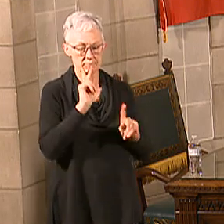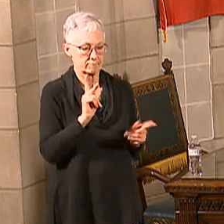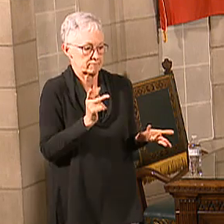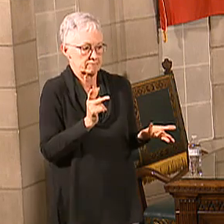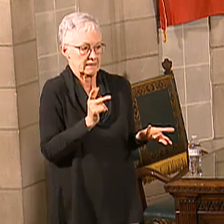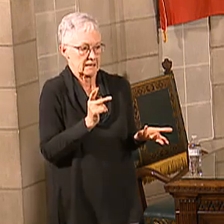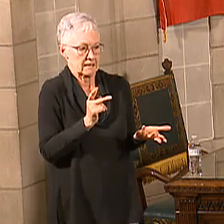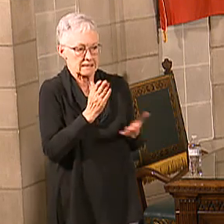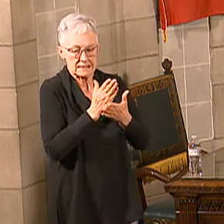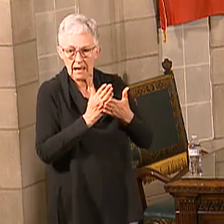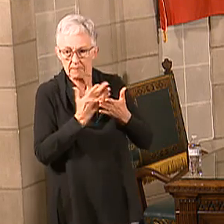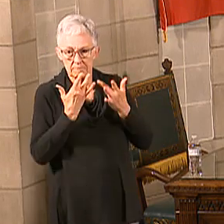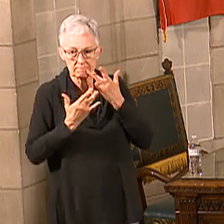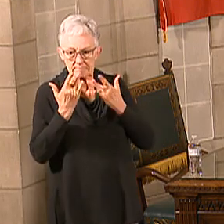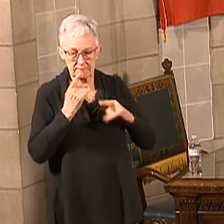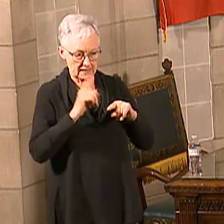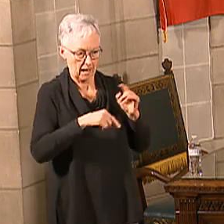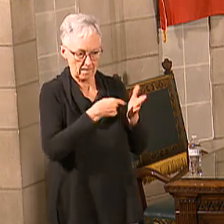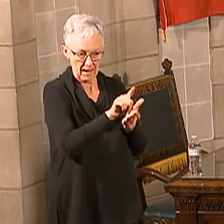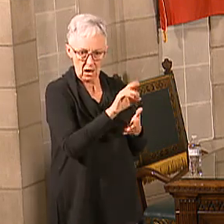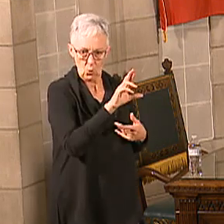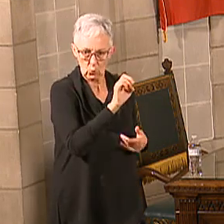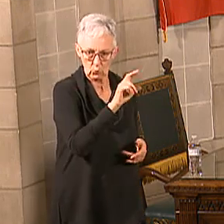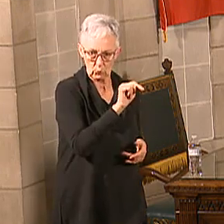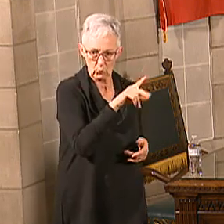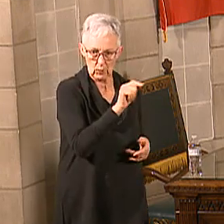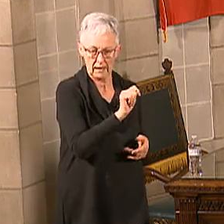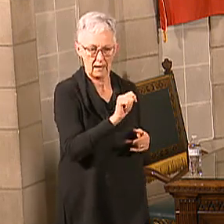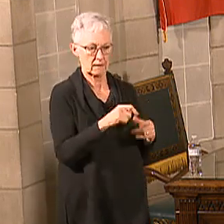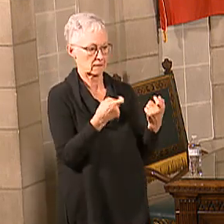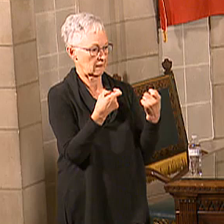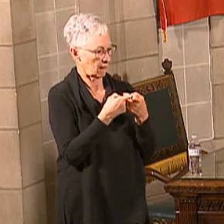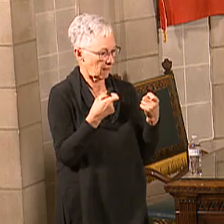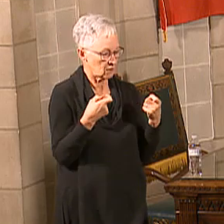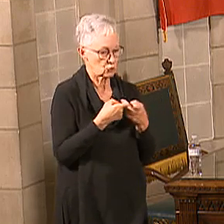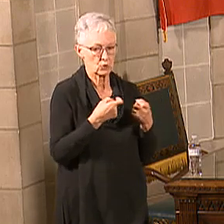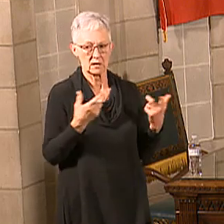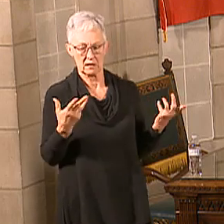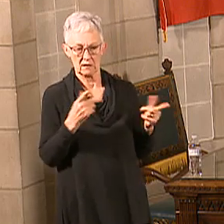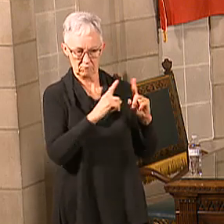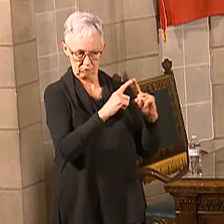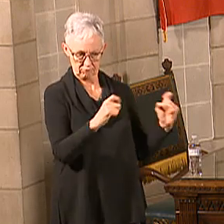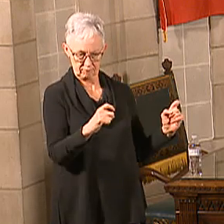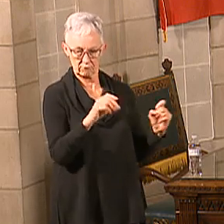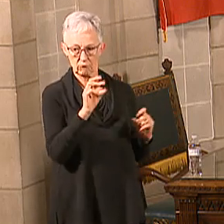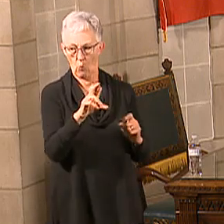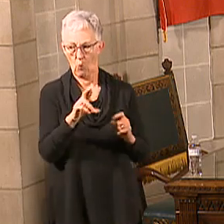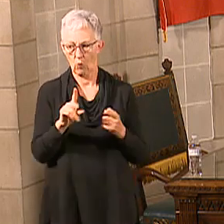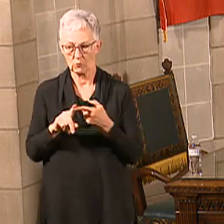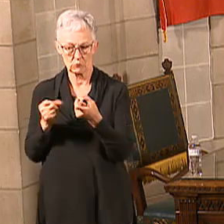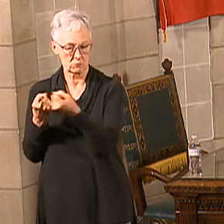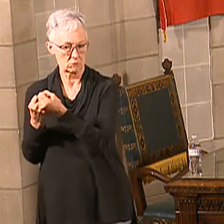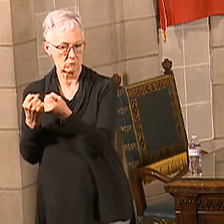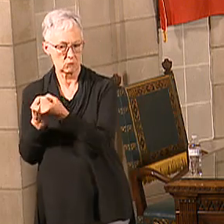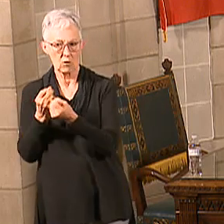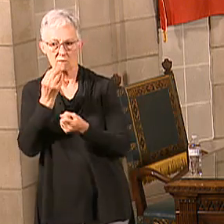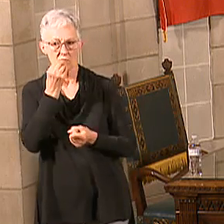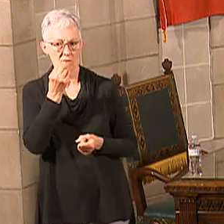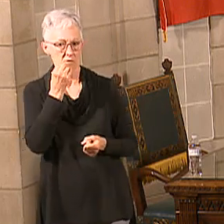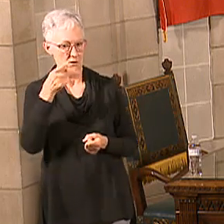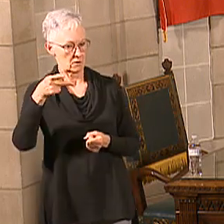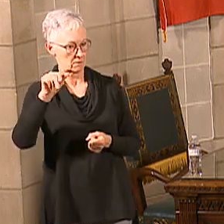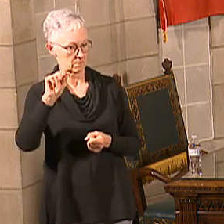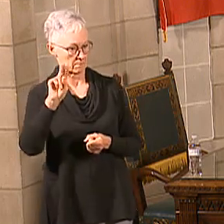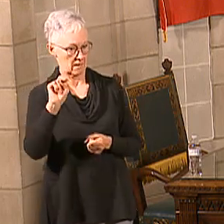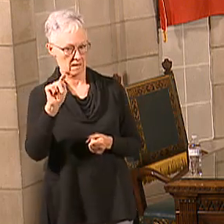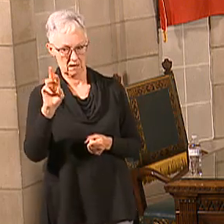paying rent, mortgages, utilities, or it could be to help subsidize and support food pantries that find their supplies depleted, or